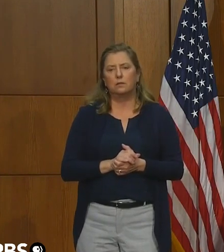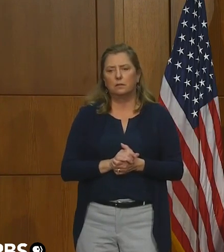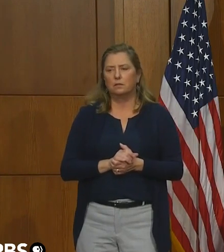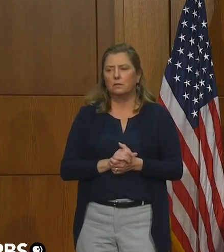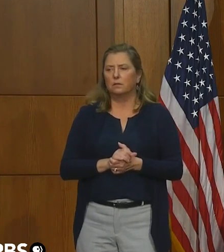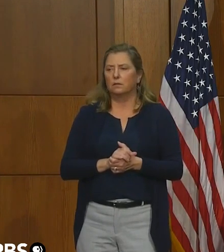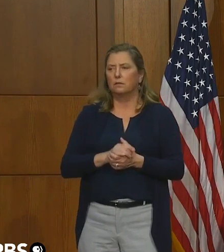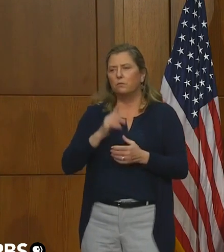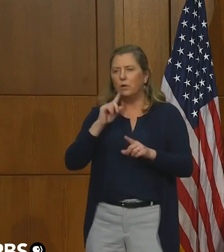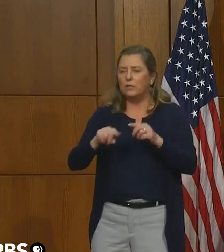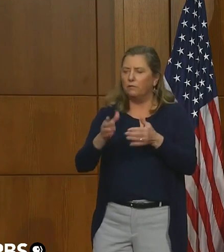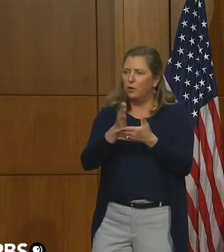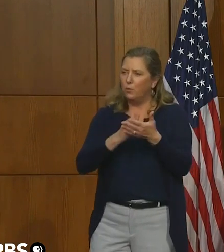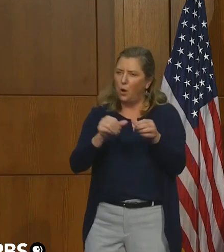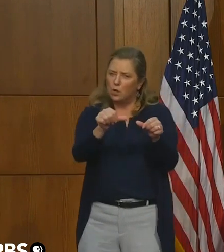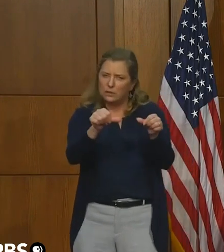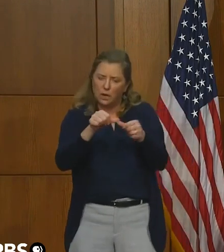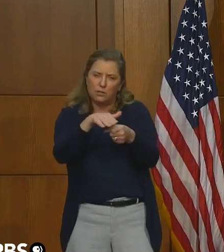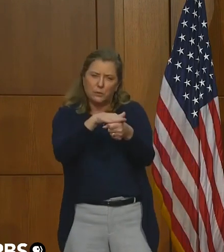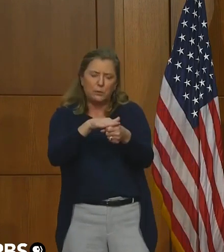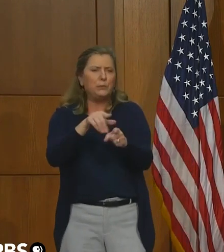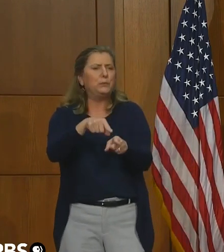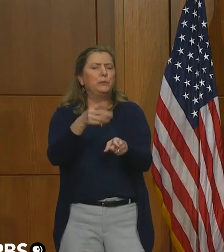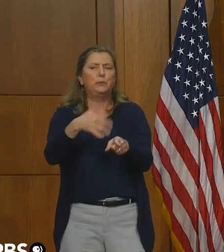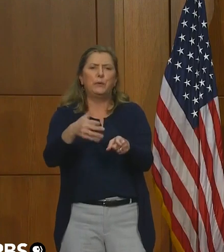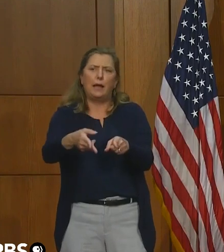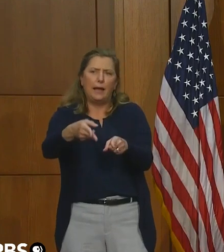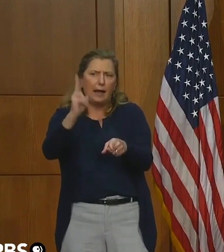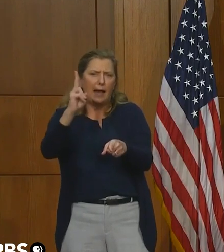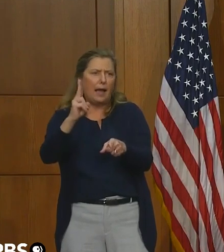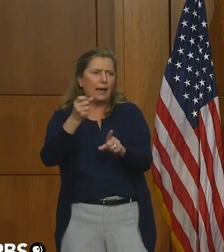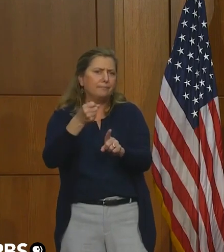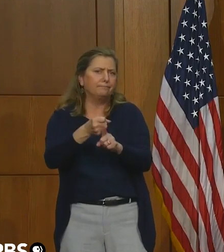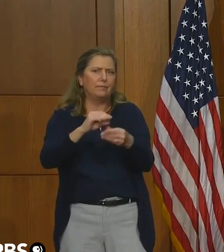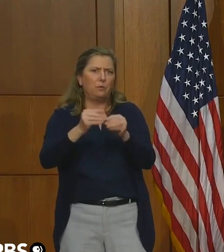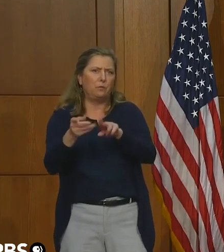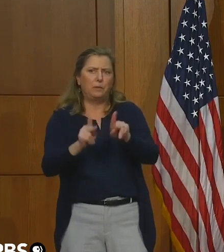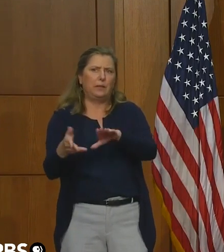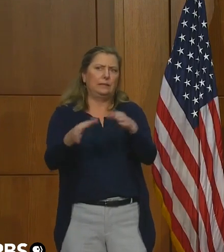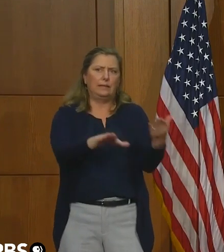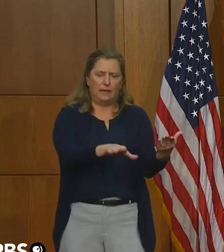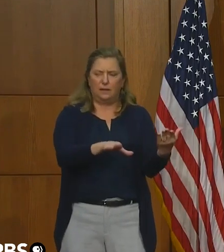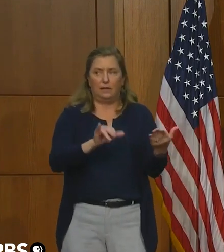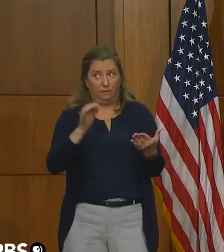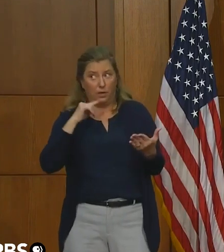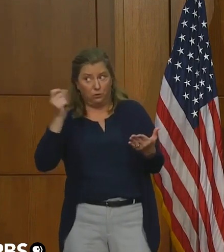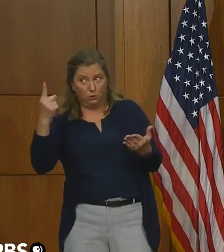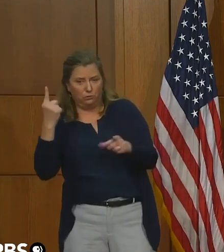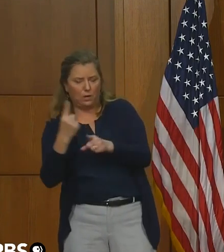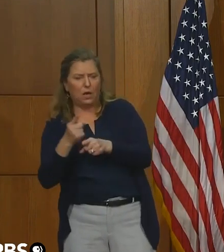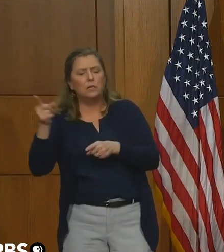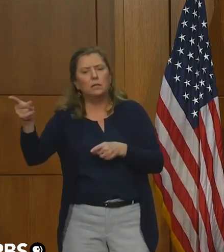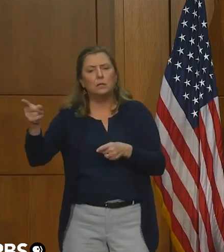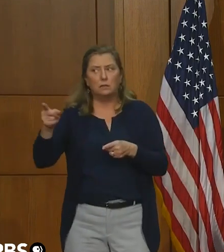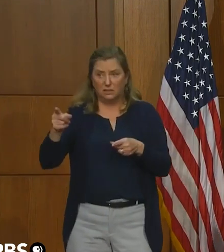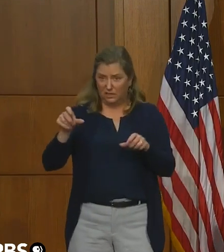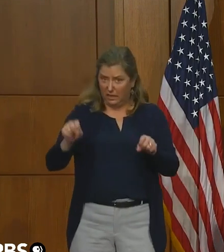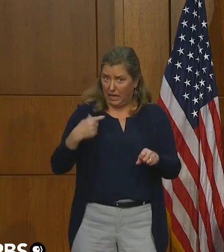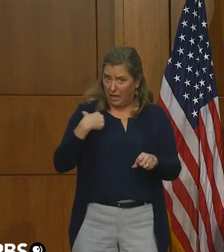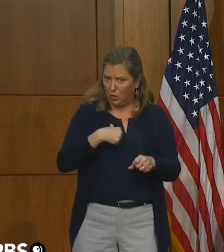localities and jurisdictions that have particularly high case fatality rates, as I understood the question, and whether or not we